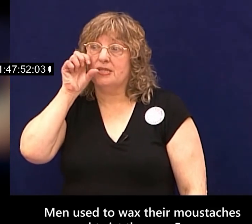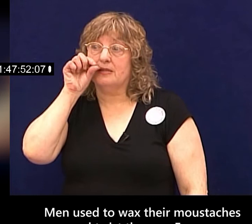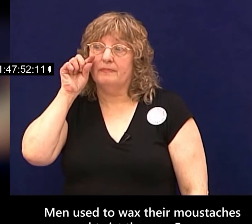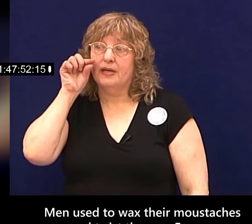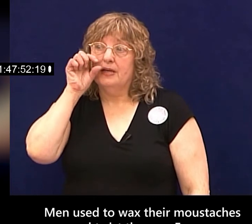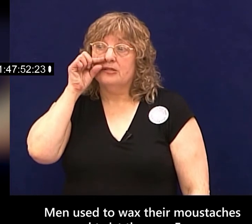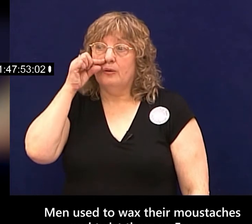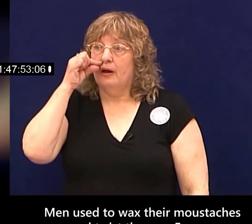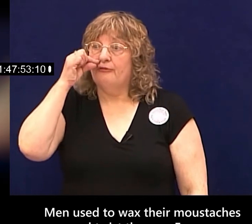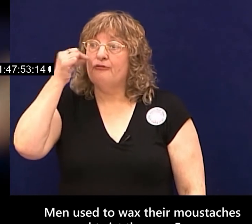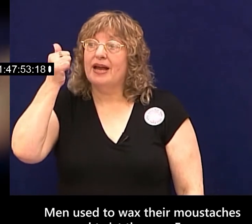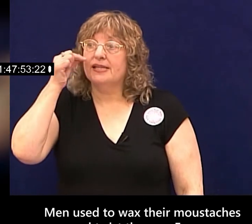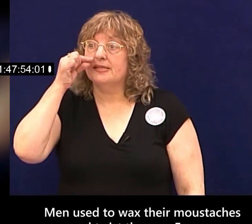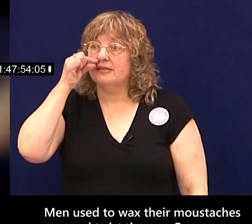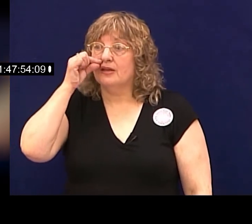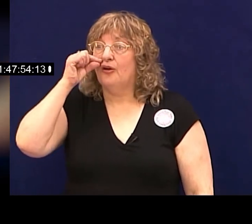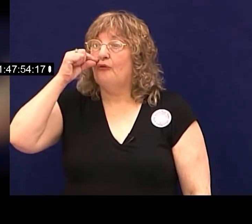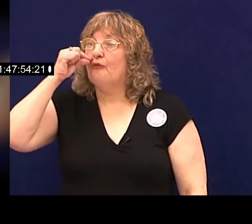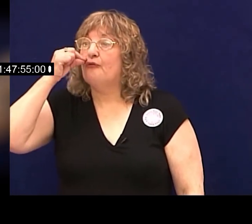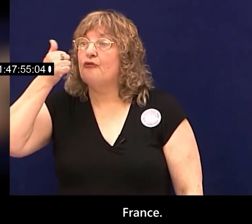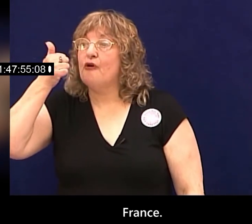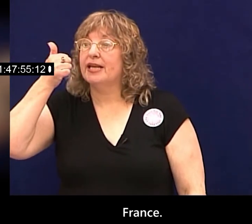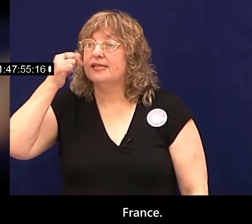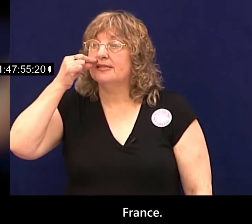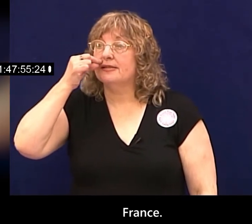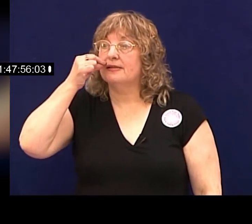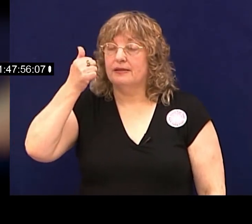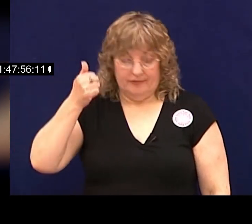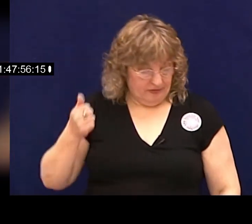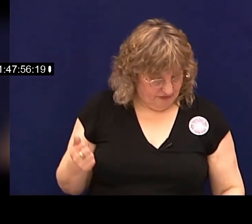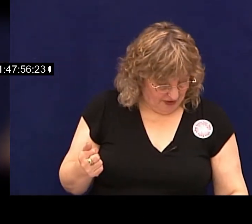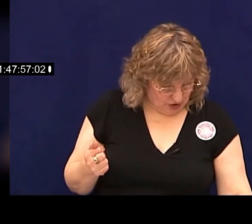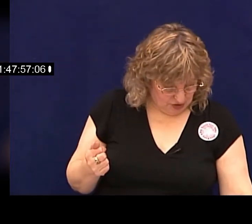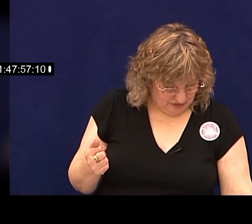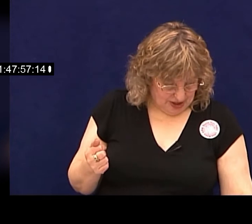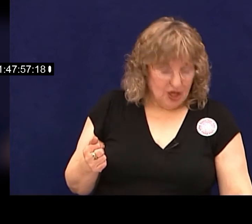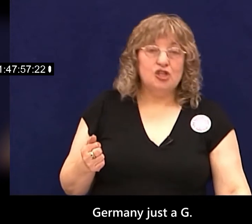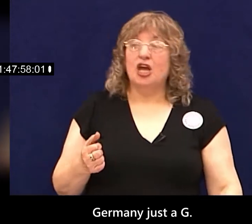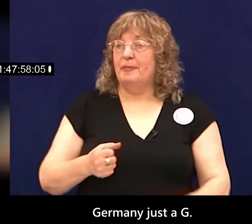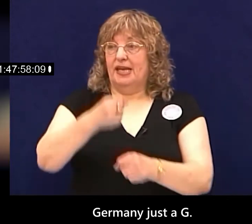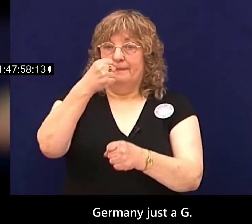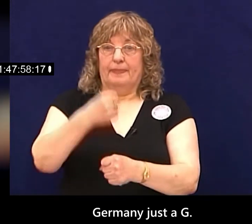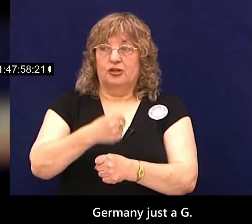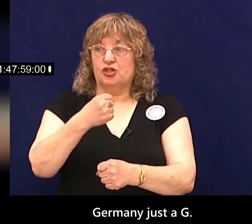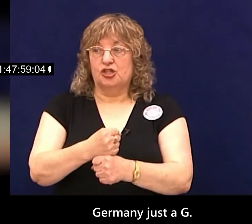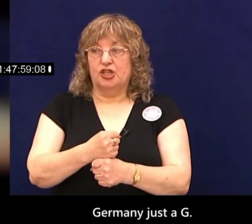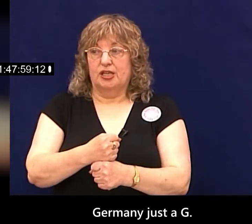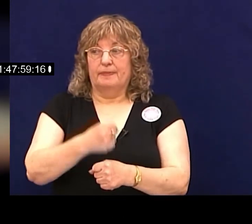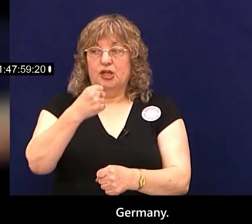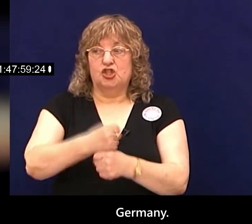them. So, France. France. Very good. Germany. Just a G.